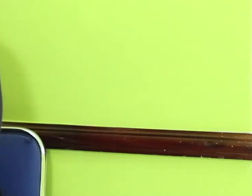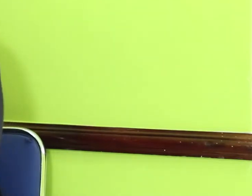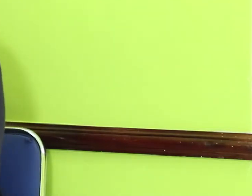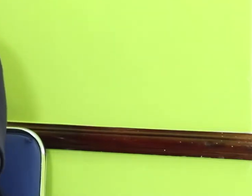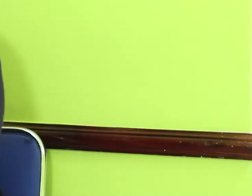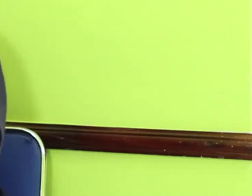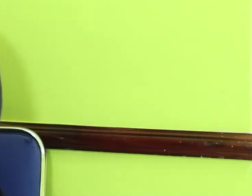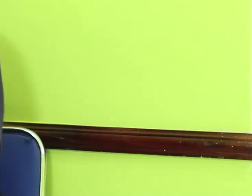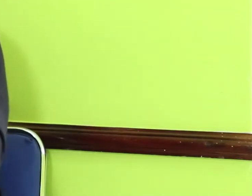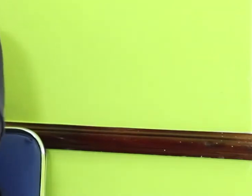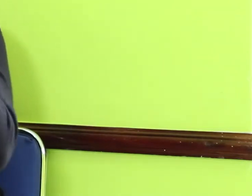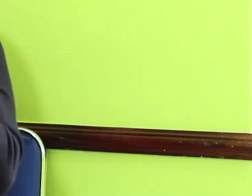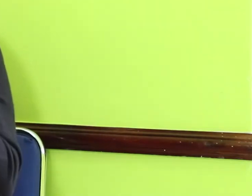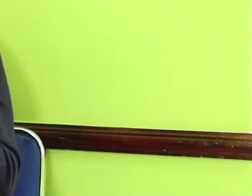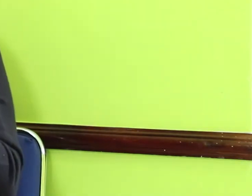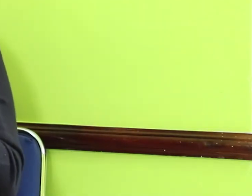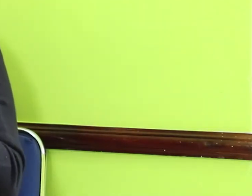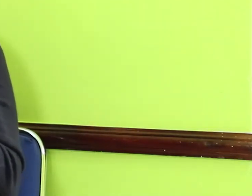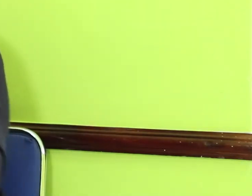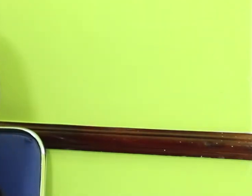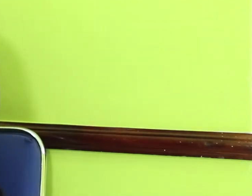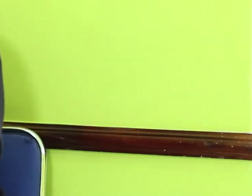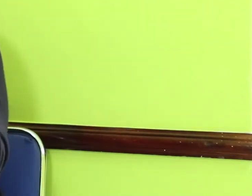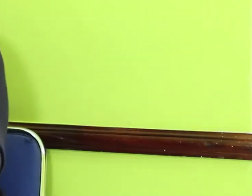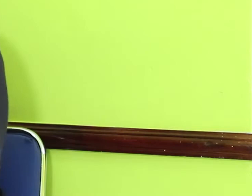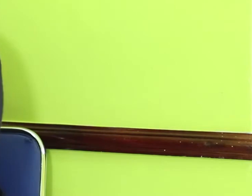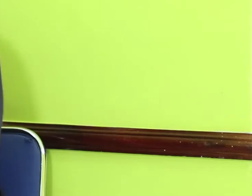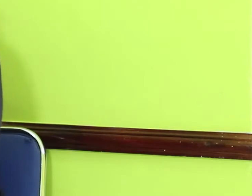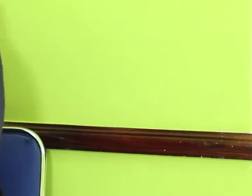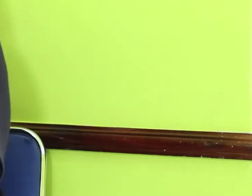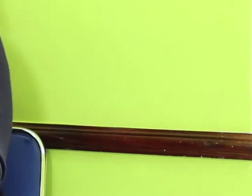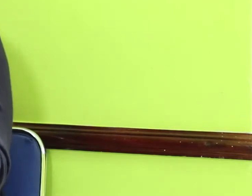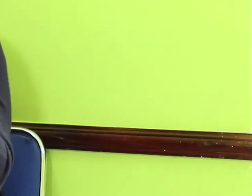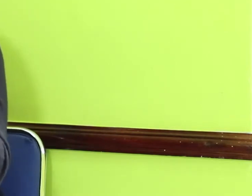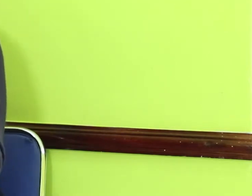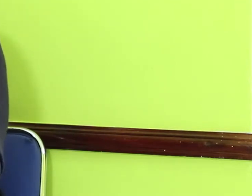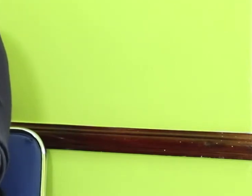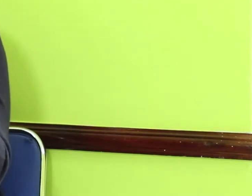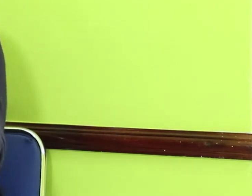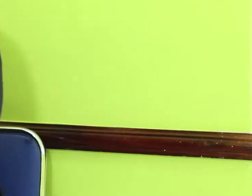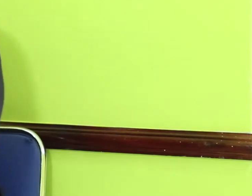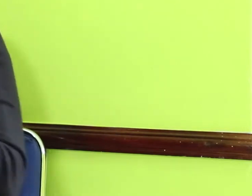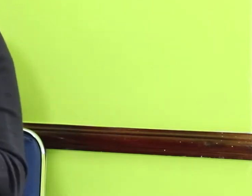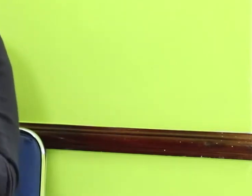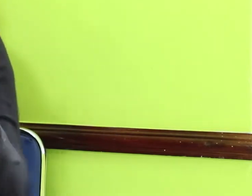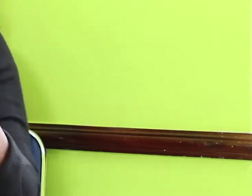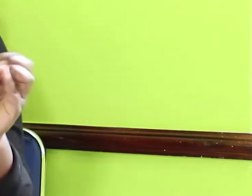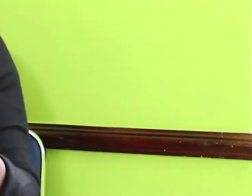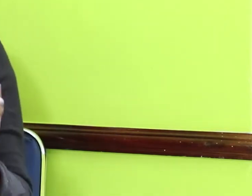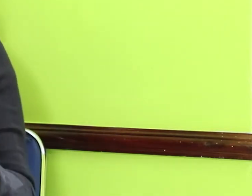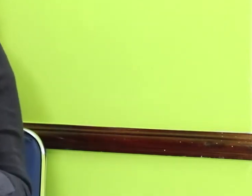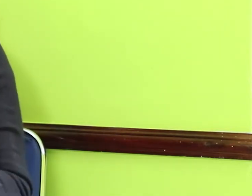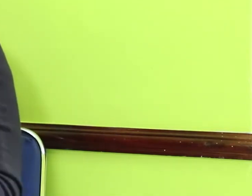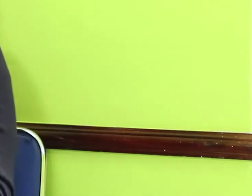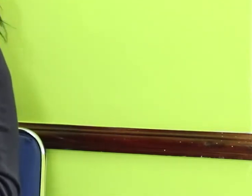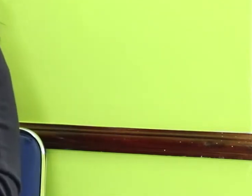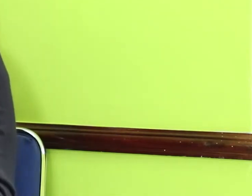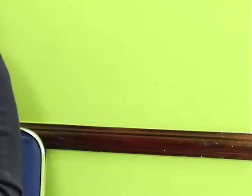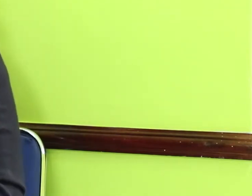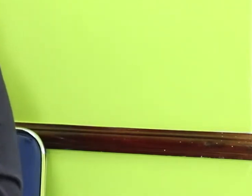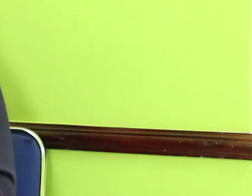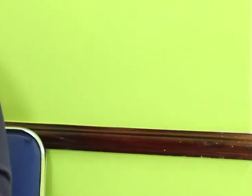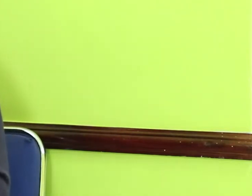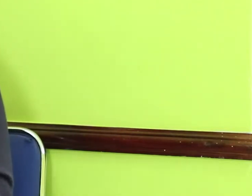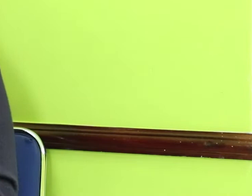But they never explained clearly. They never did a lot of explanation. They only wrote something shallow,